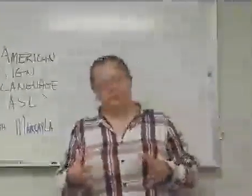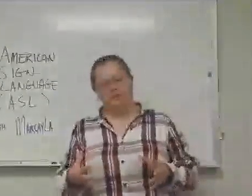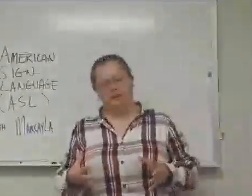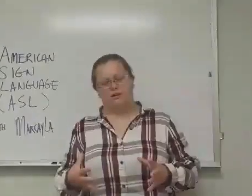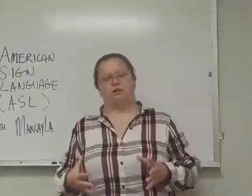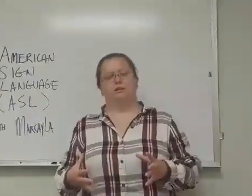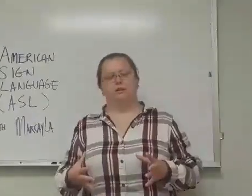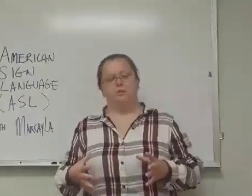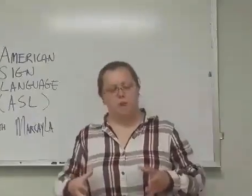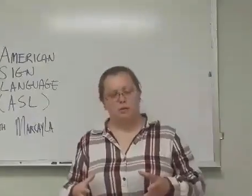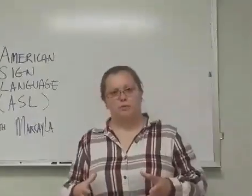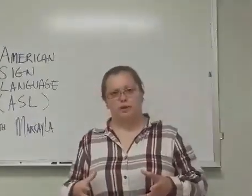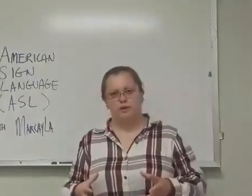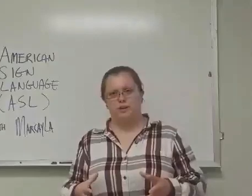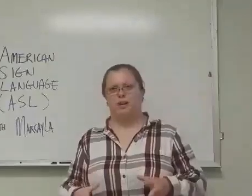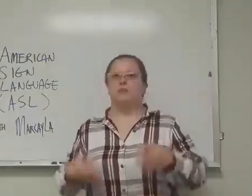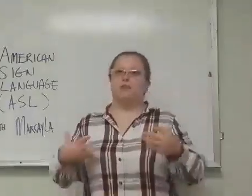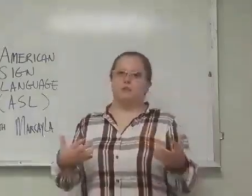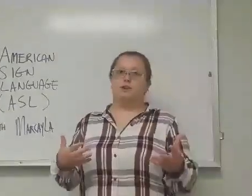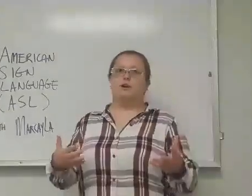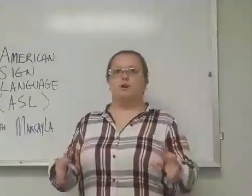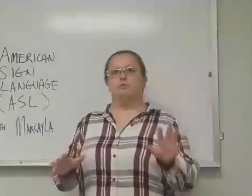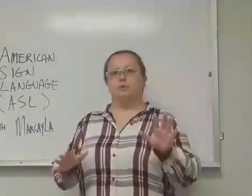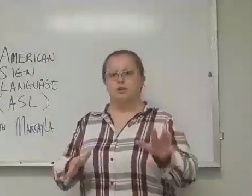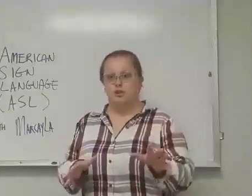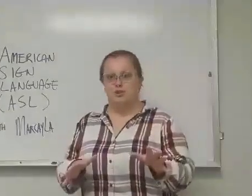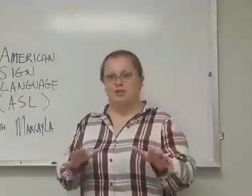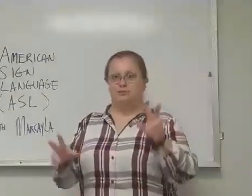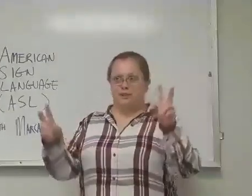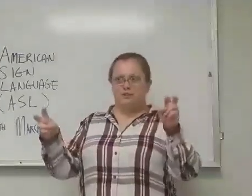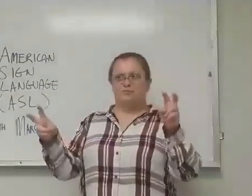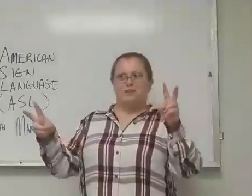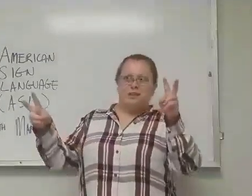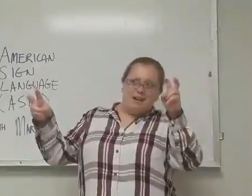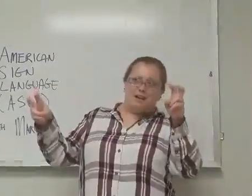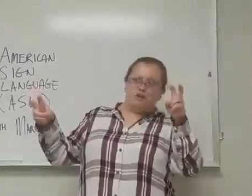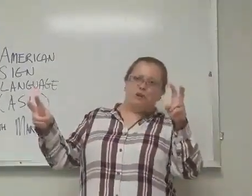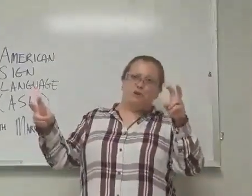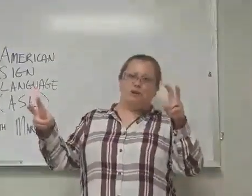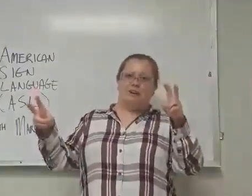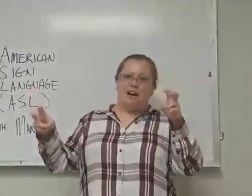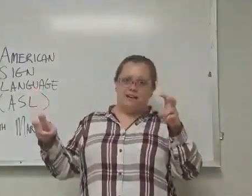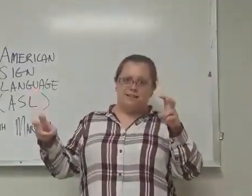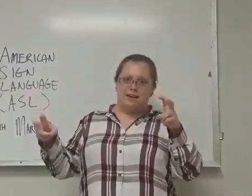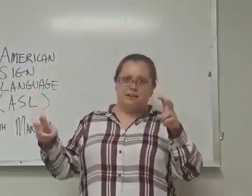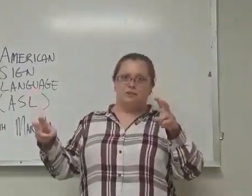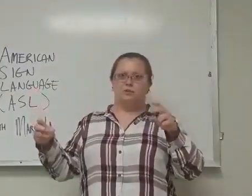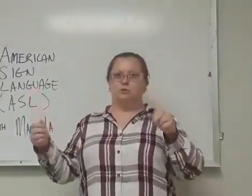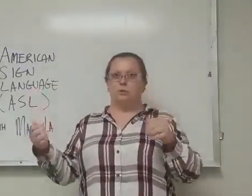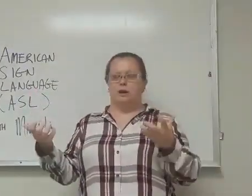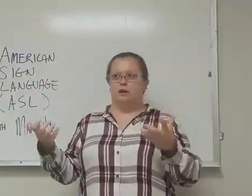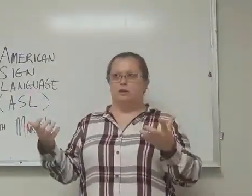second to, wait, what are you saying? And then it was like, oh, it's just kind of like Arizona accent, where